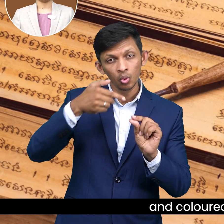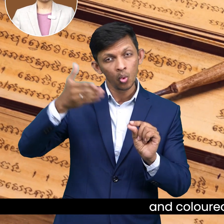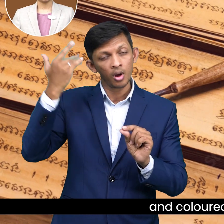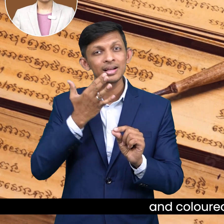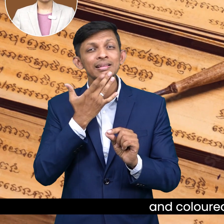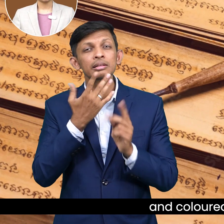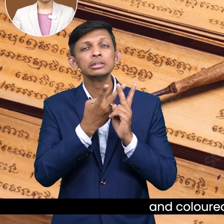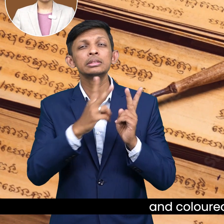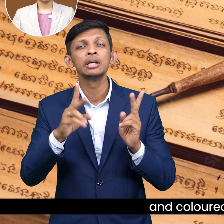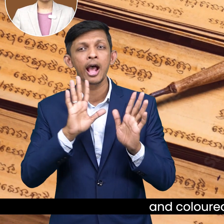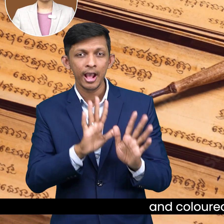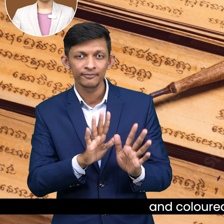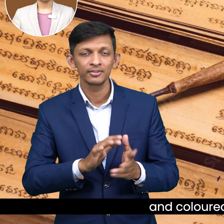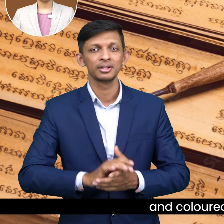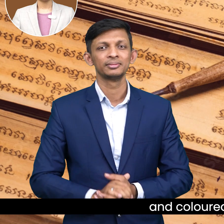ink.